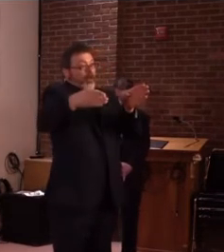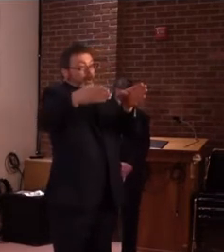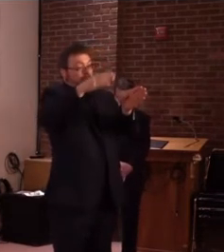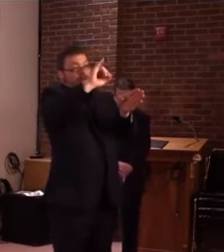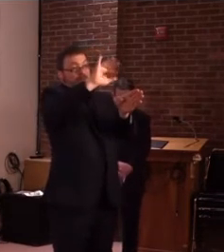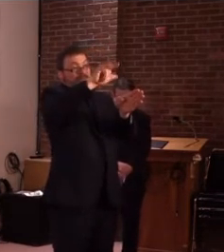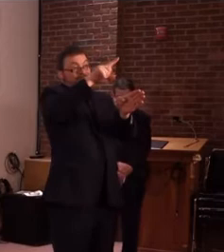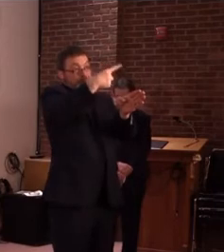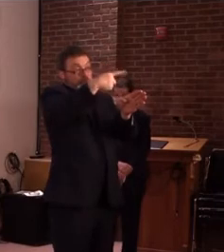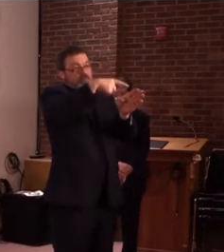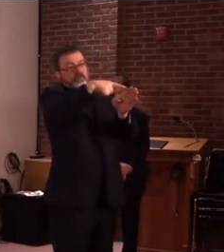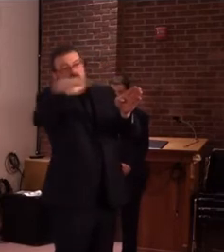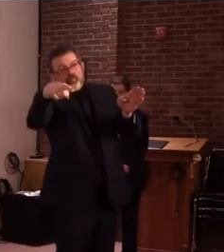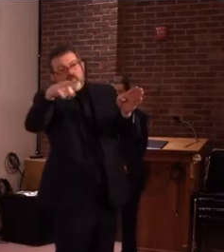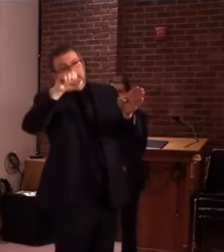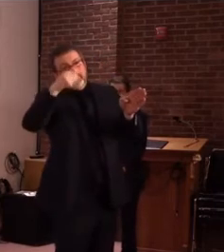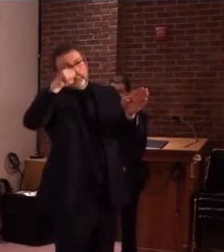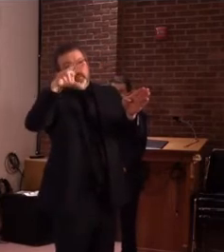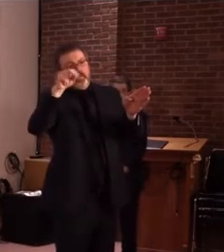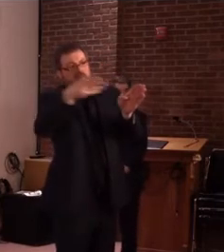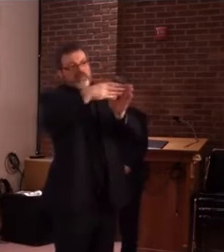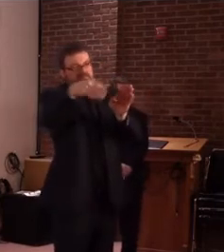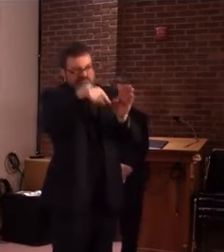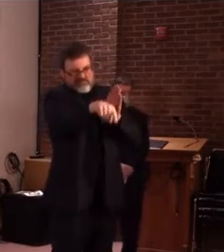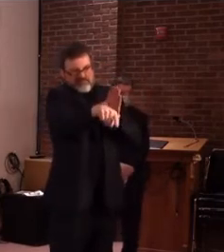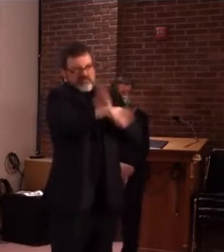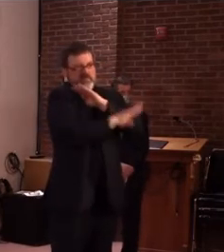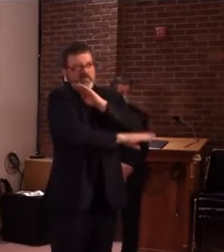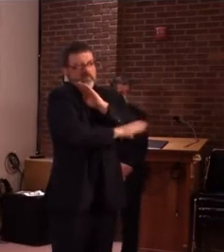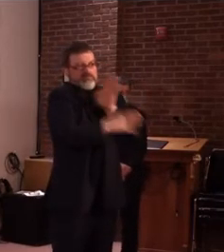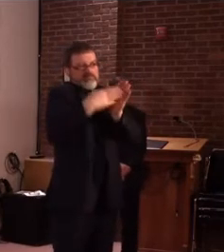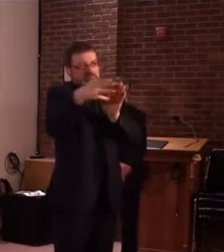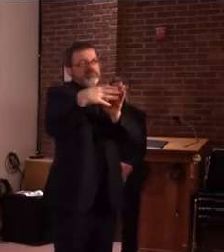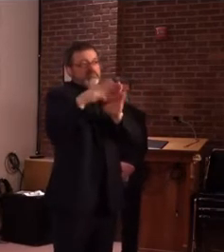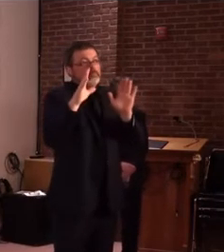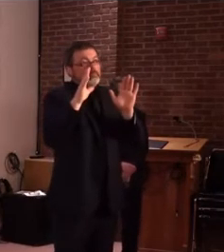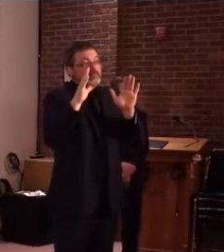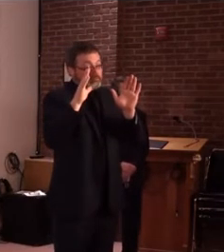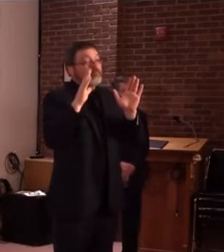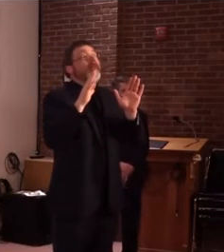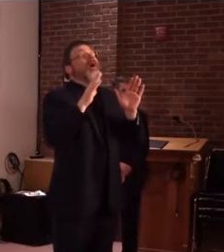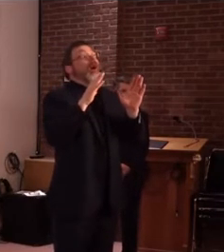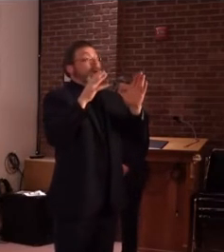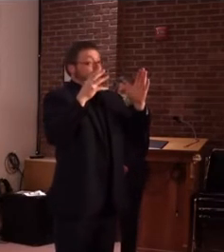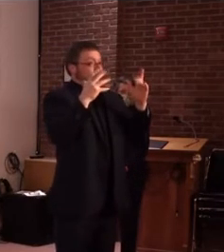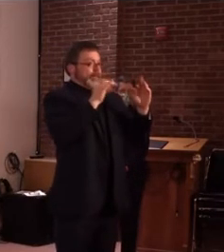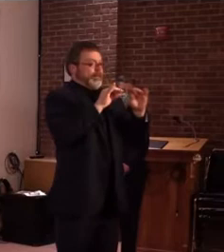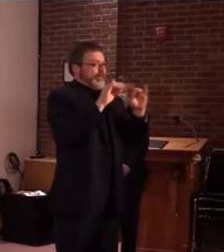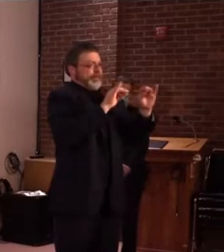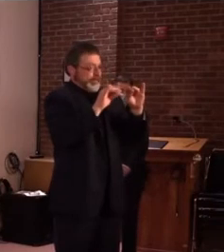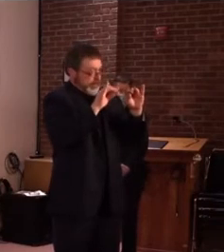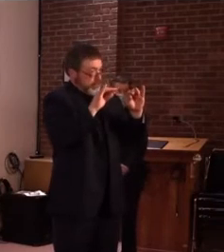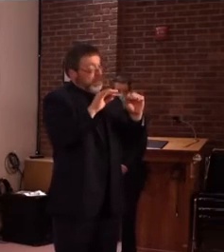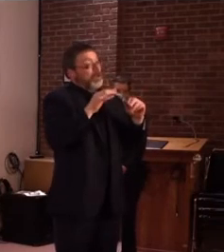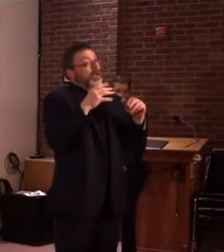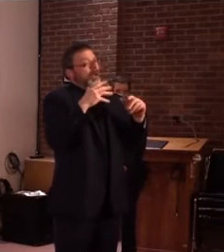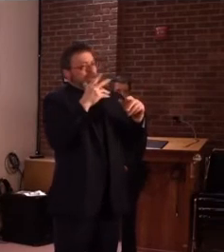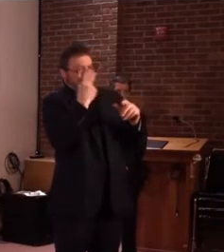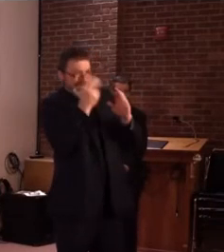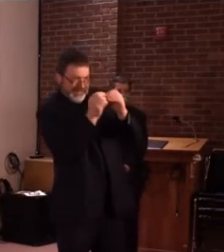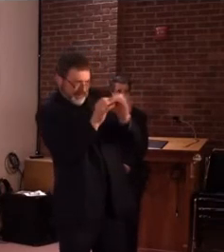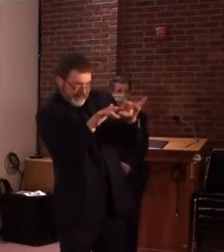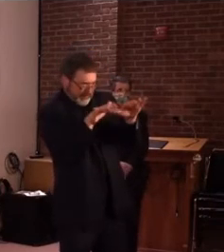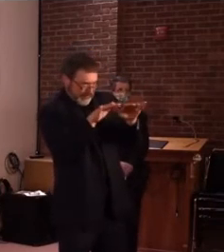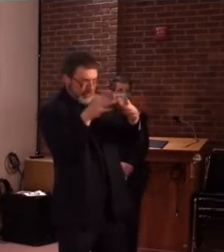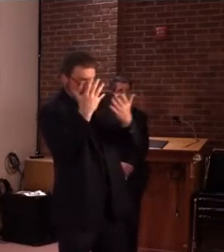be increased, decreased, or extended throughout the broader FY21